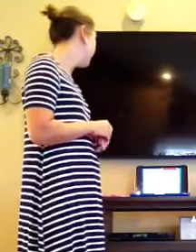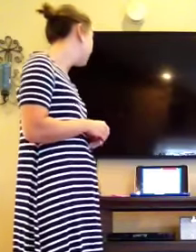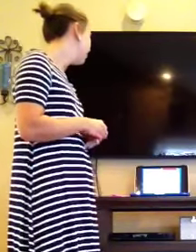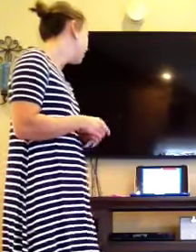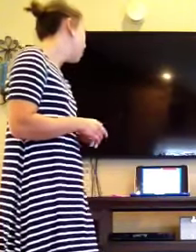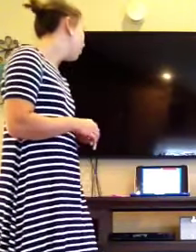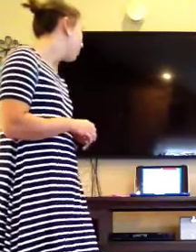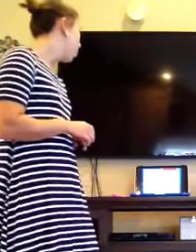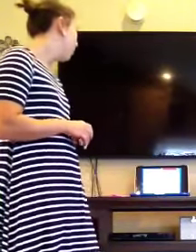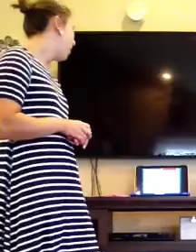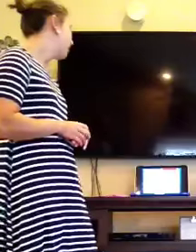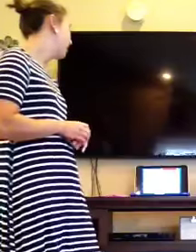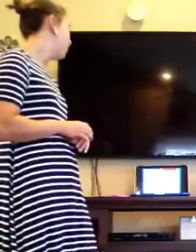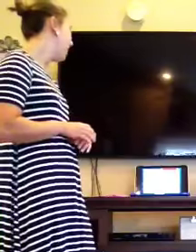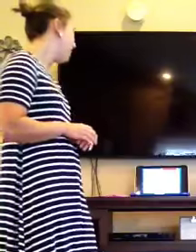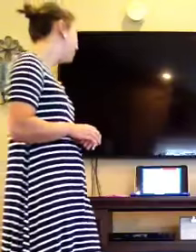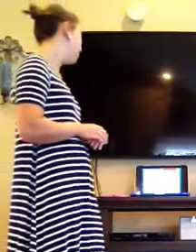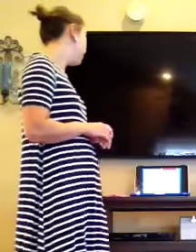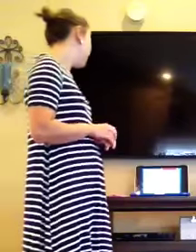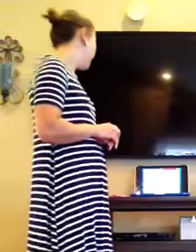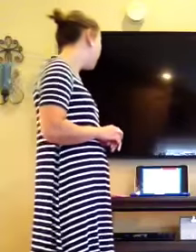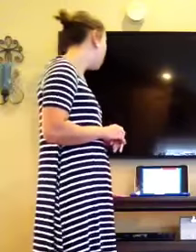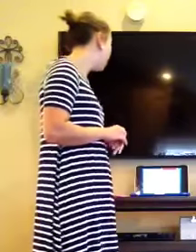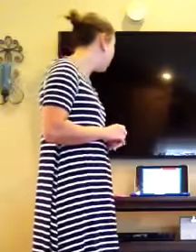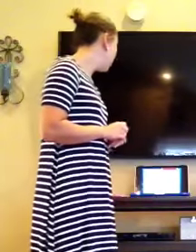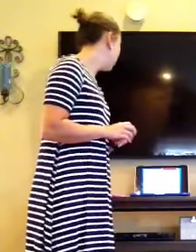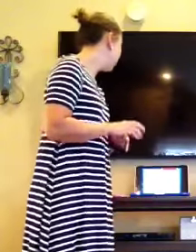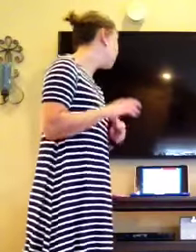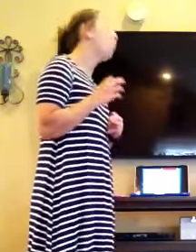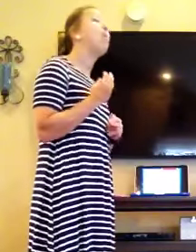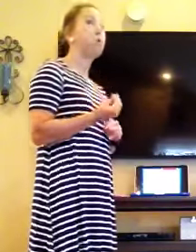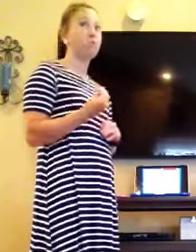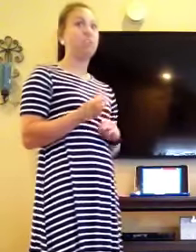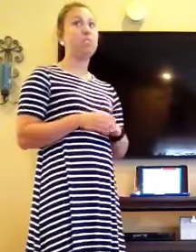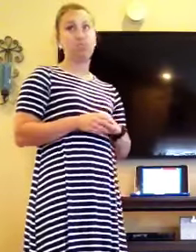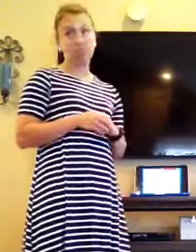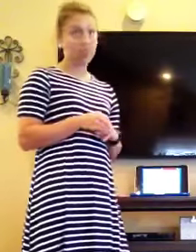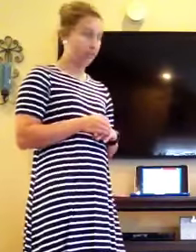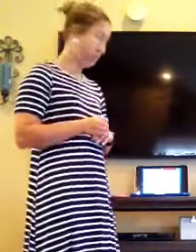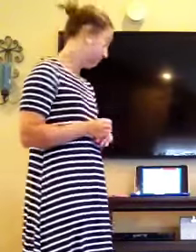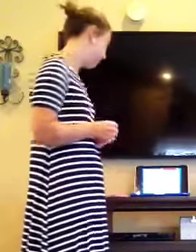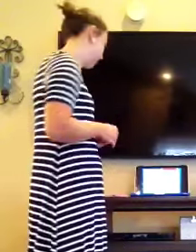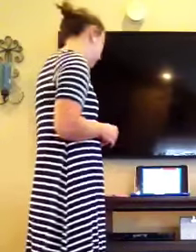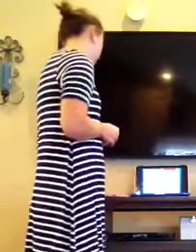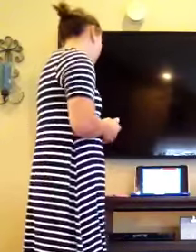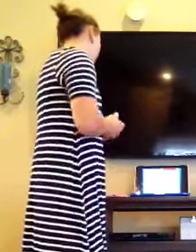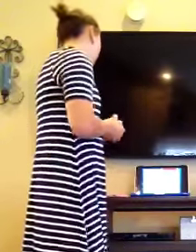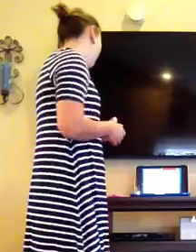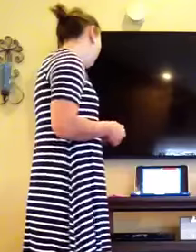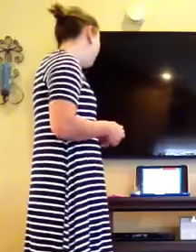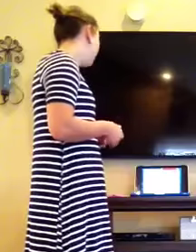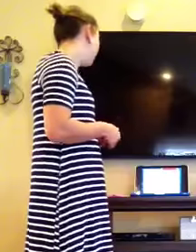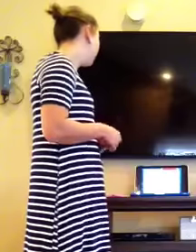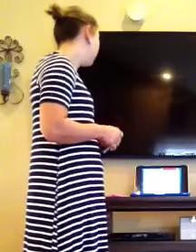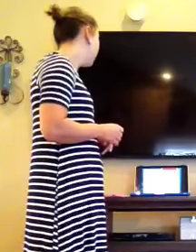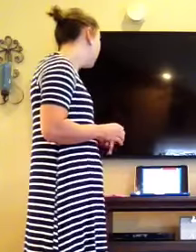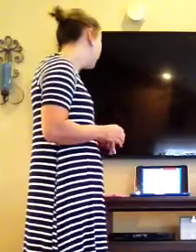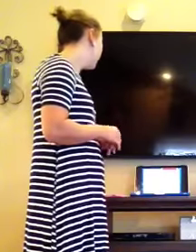said, promote positive behavior, and ensure that students feel welcomed in our classroom. If we teach students responsibility